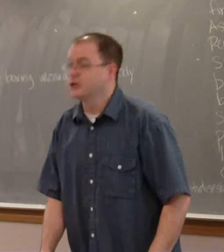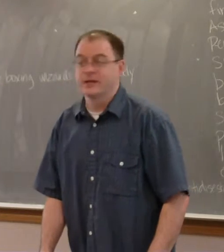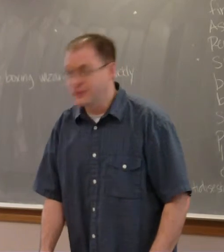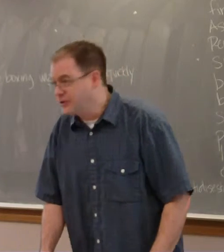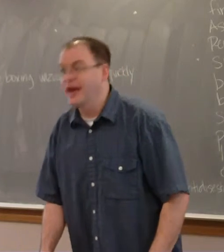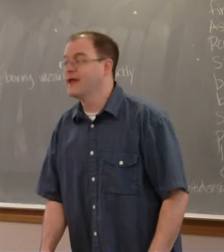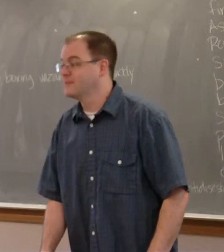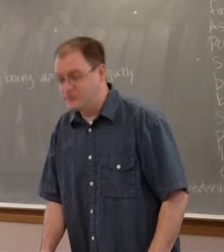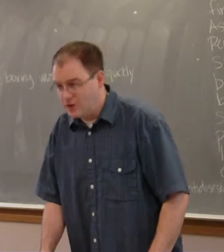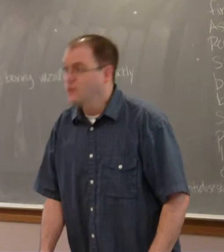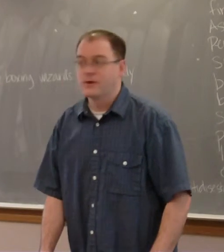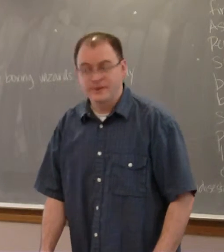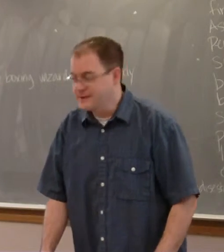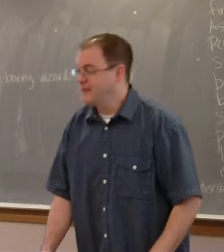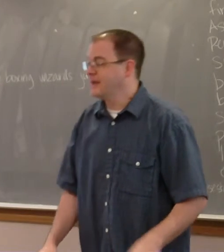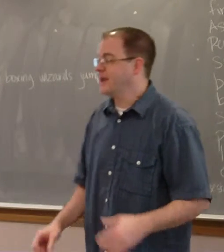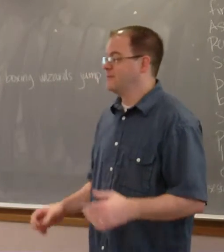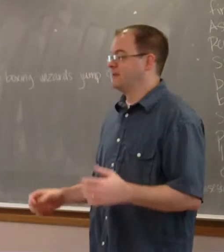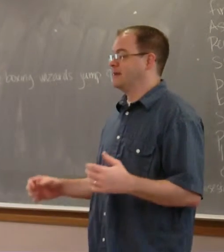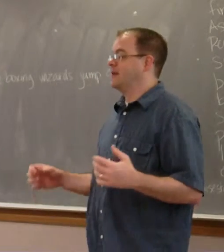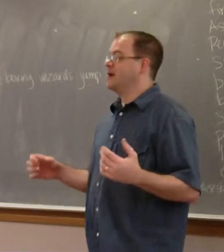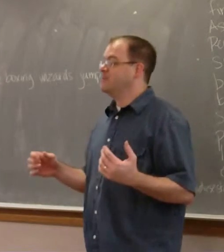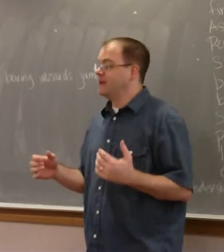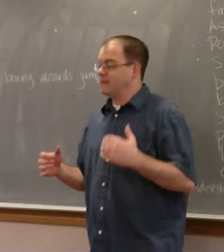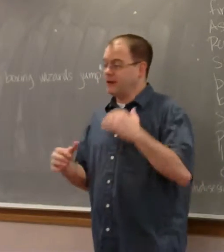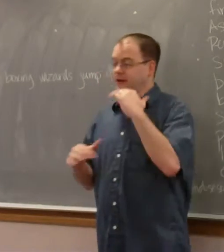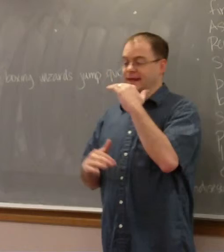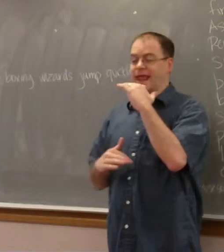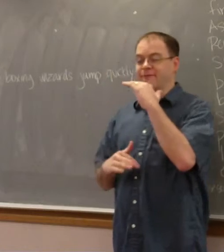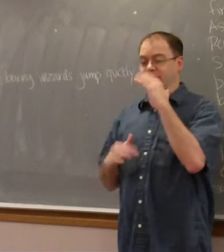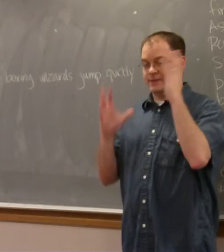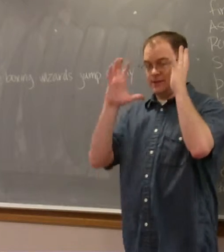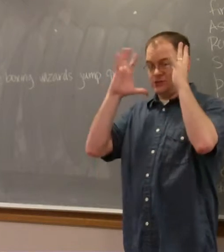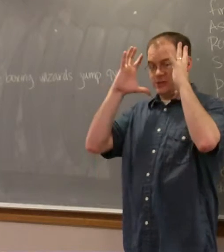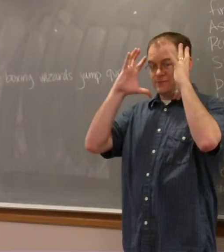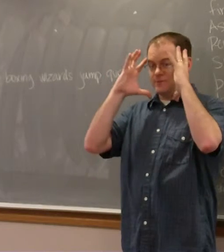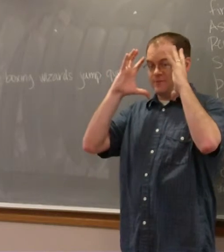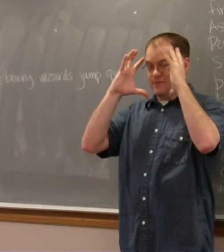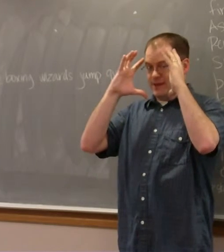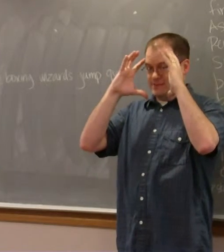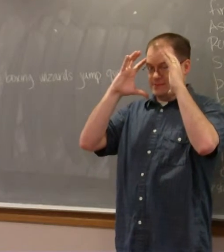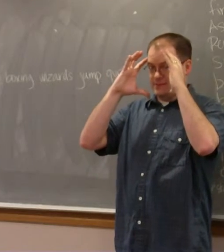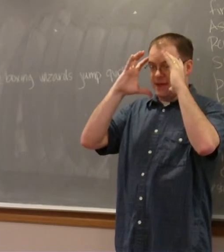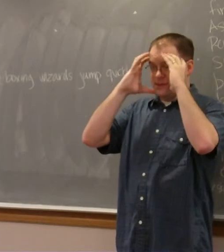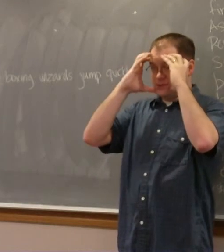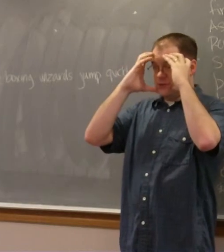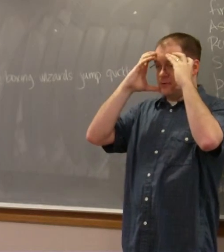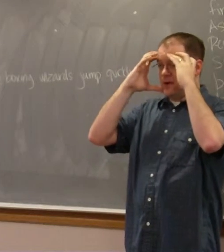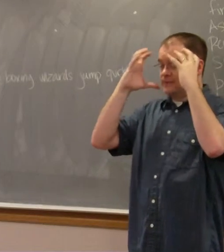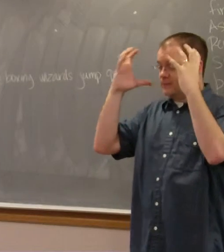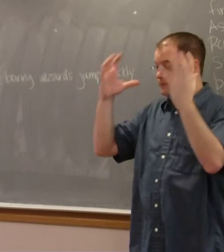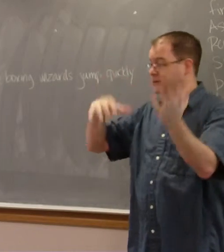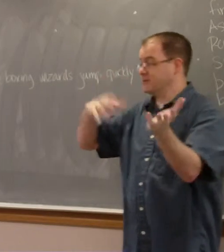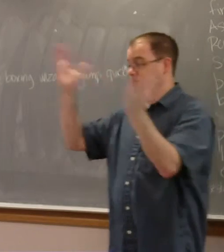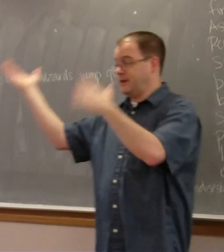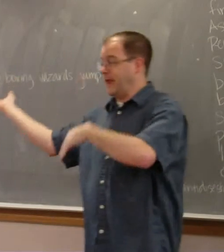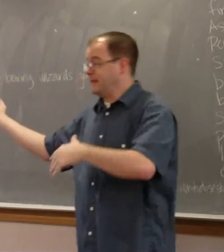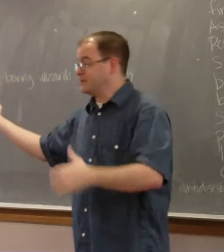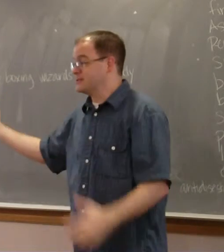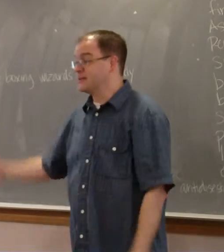looking at their hands and what are they saying, kind of a thing. But they're getting everything just from the face. And so, 80% of